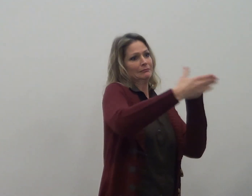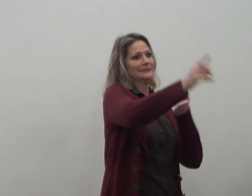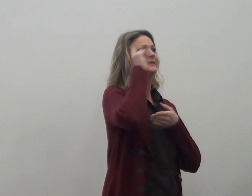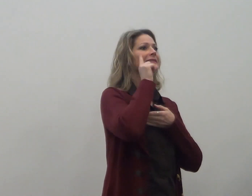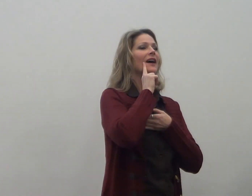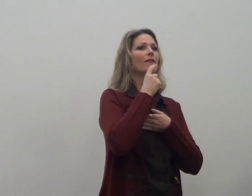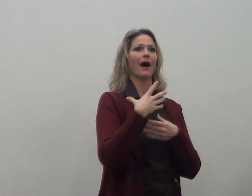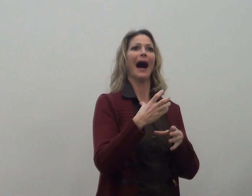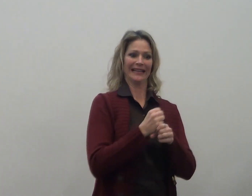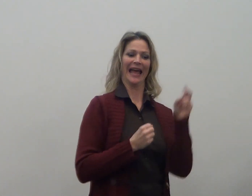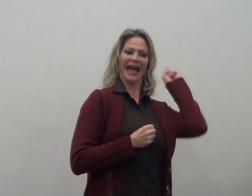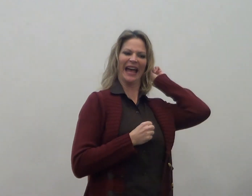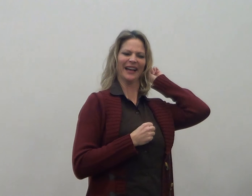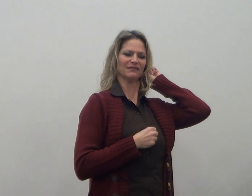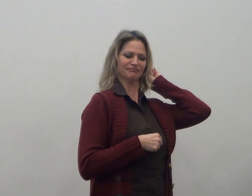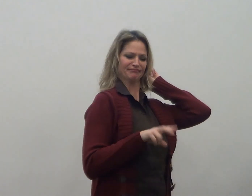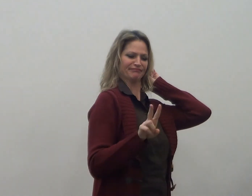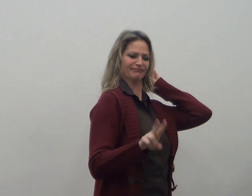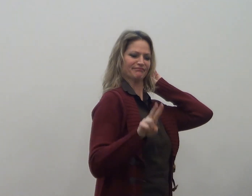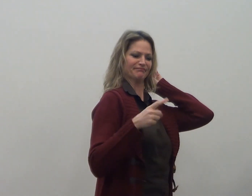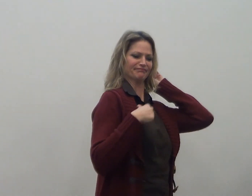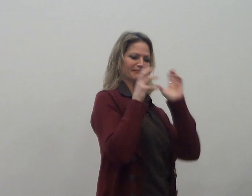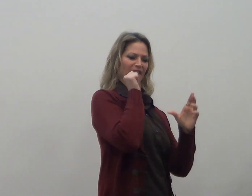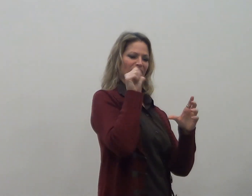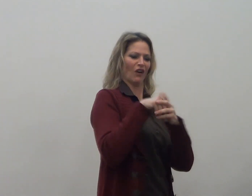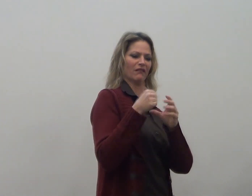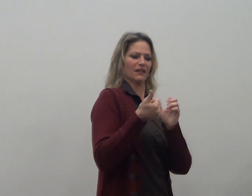don't like involve yourself in the deaf community anymore.